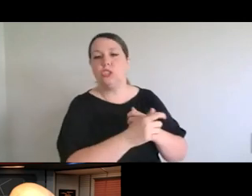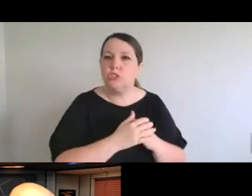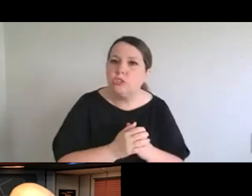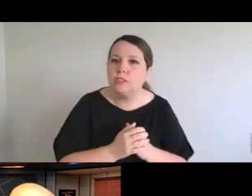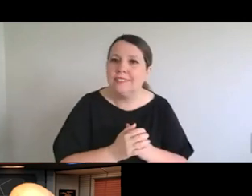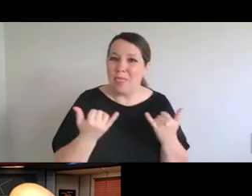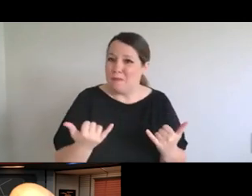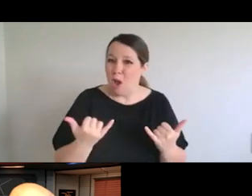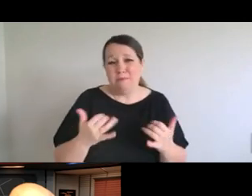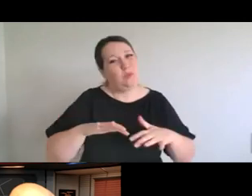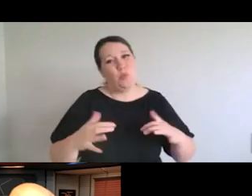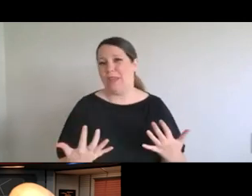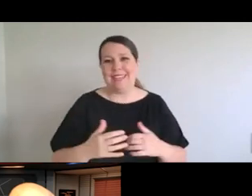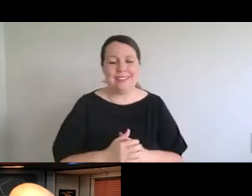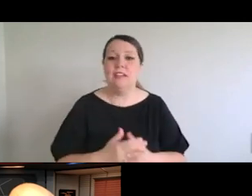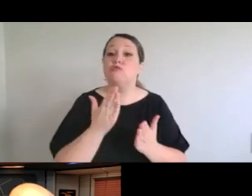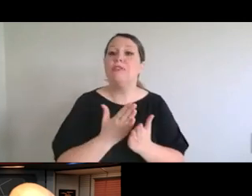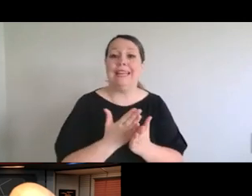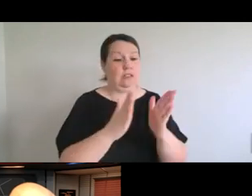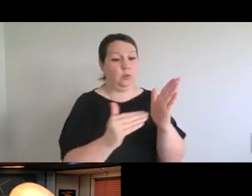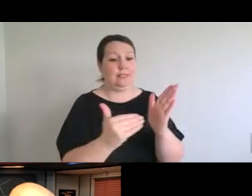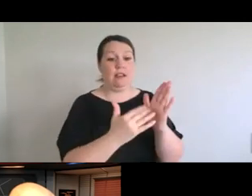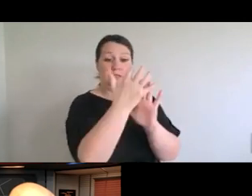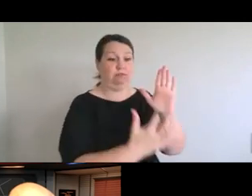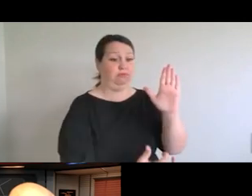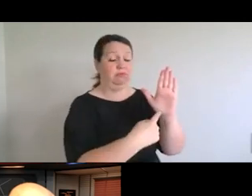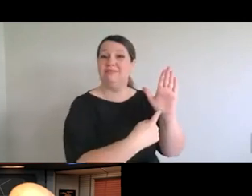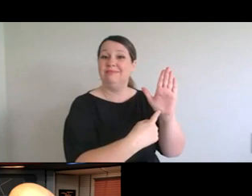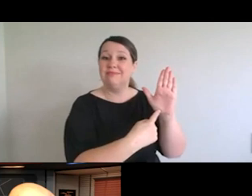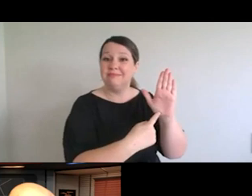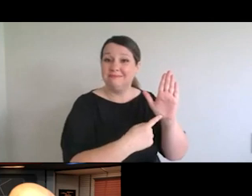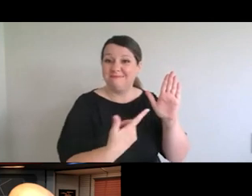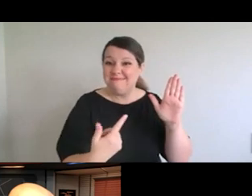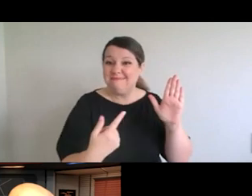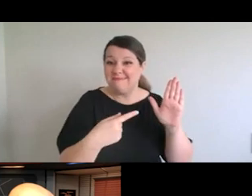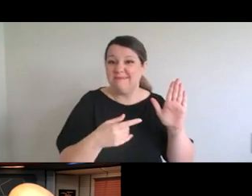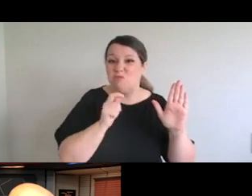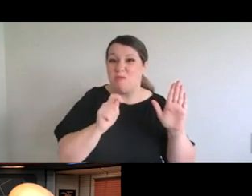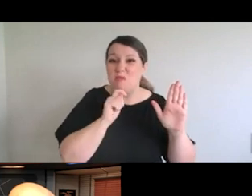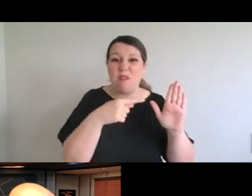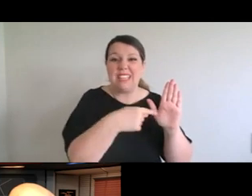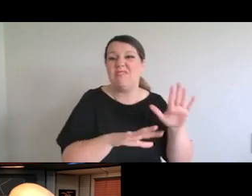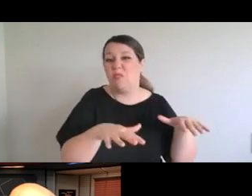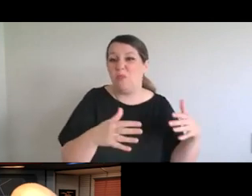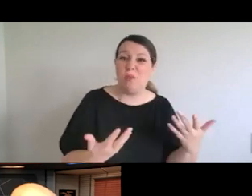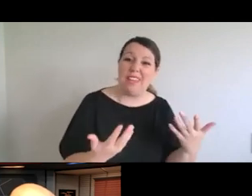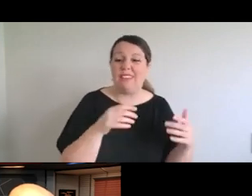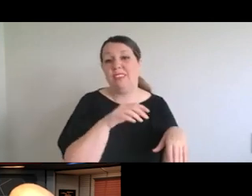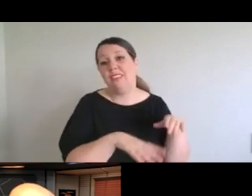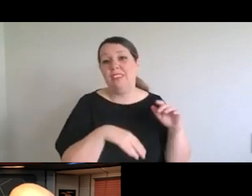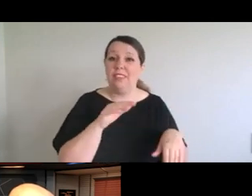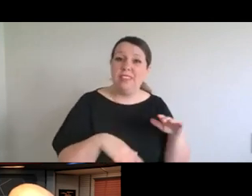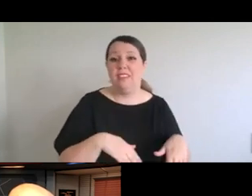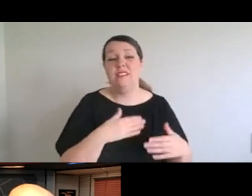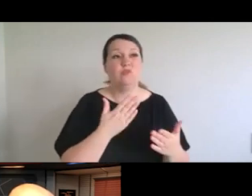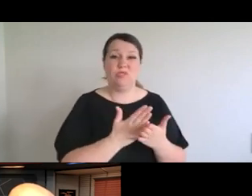encouraging jargon in a government report. They replaces action with nice words